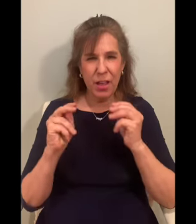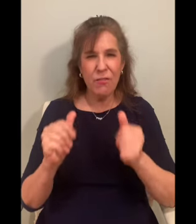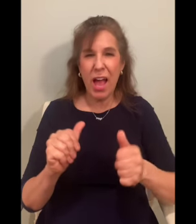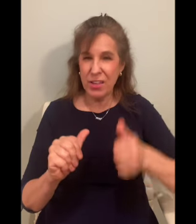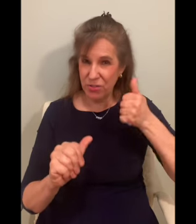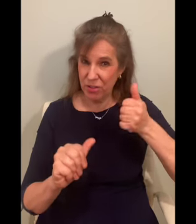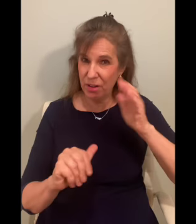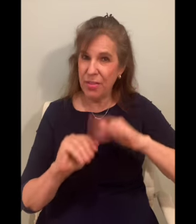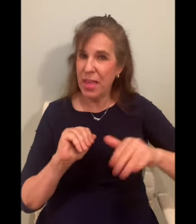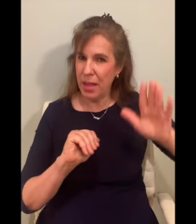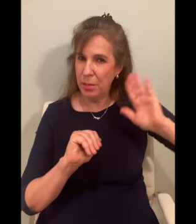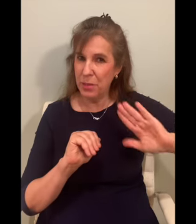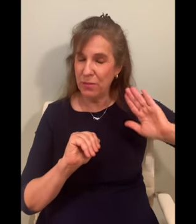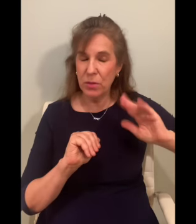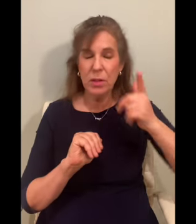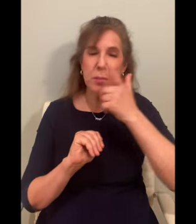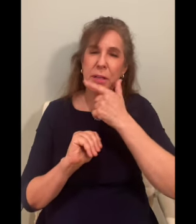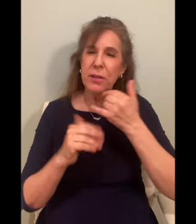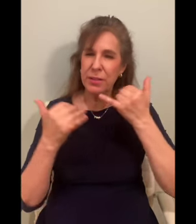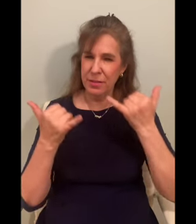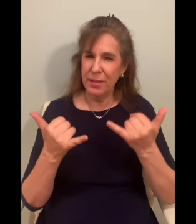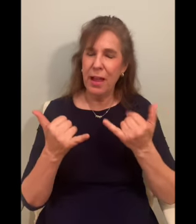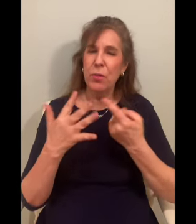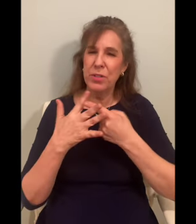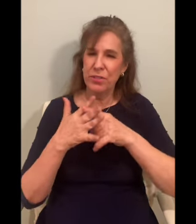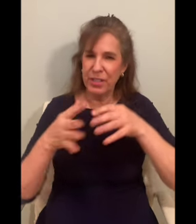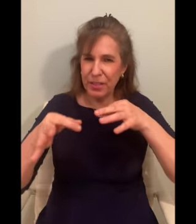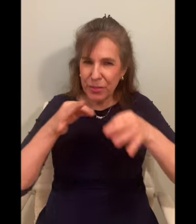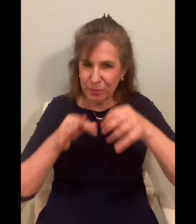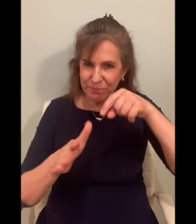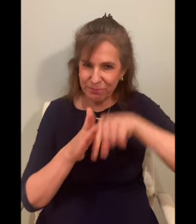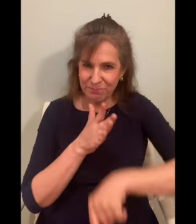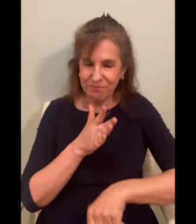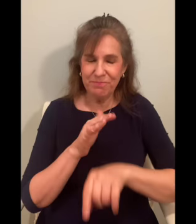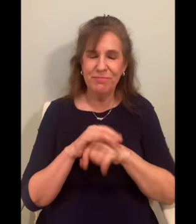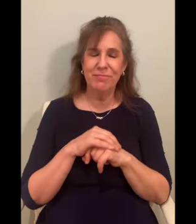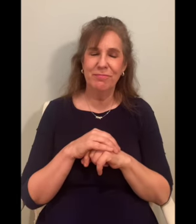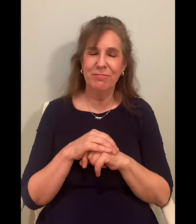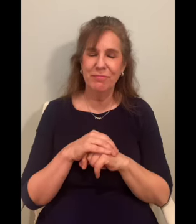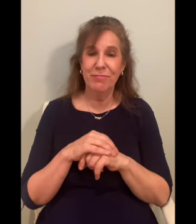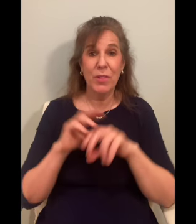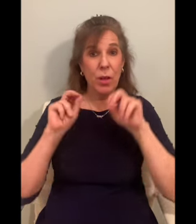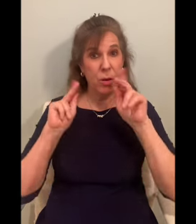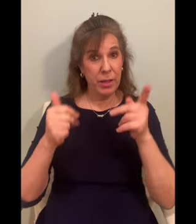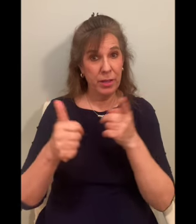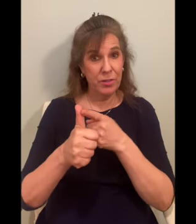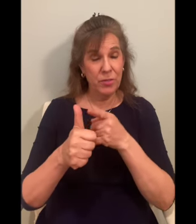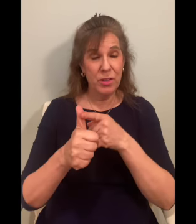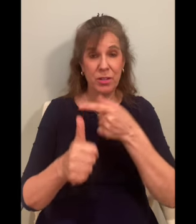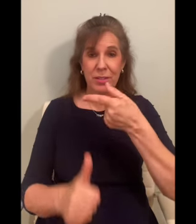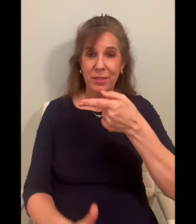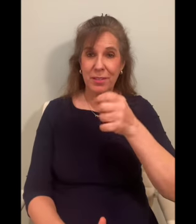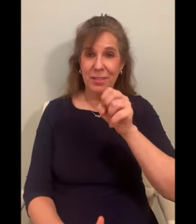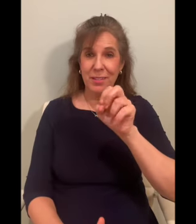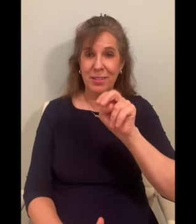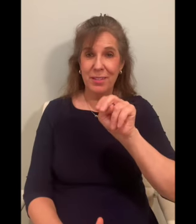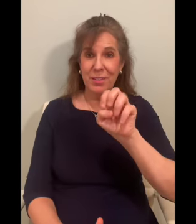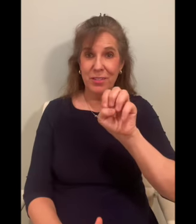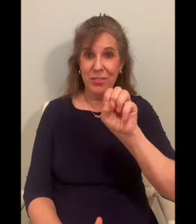before because we're already getting into things. Okay, so Bereshit Genesis starts with in the beginning it says